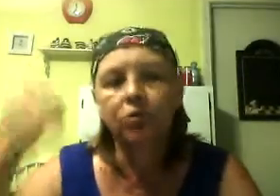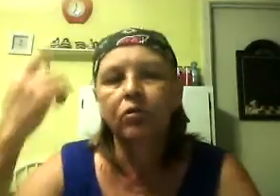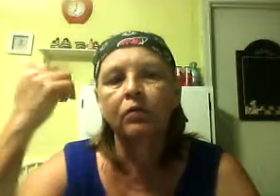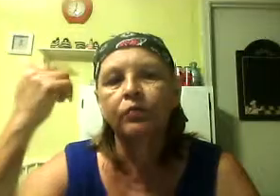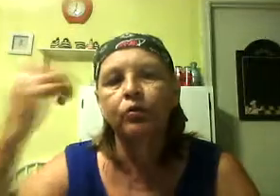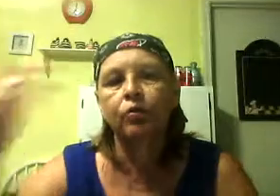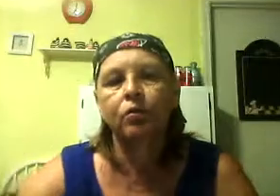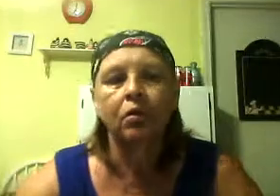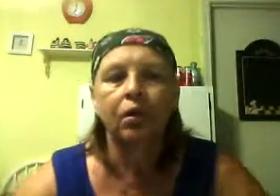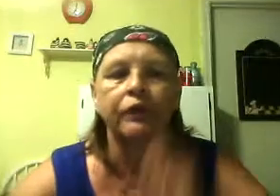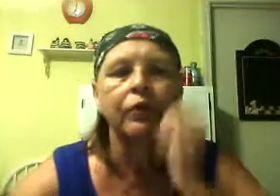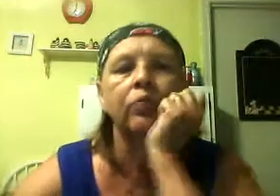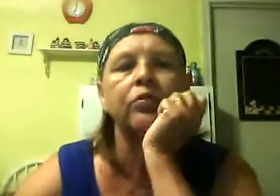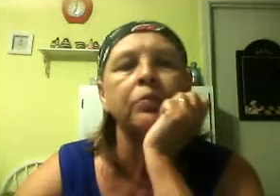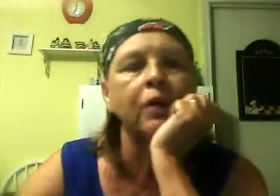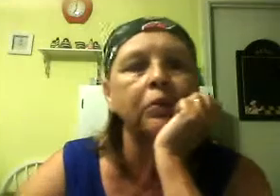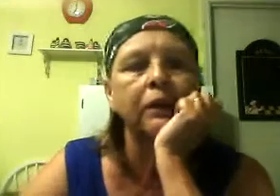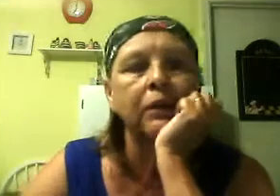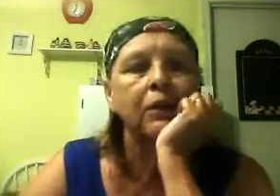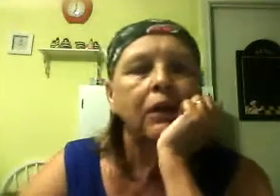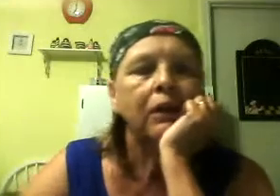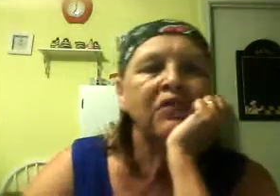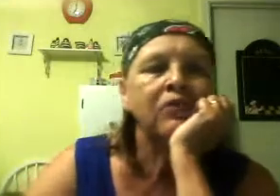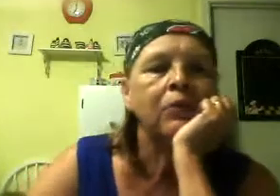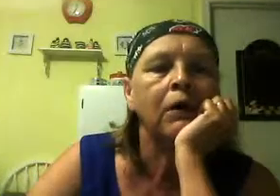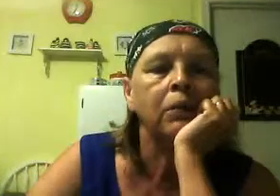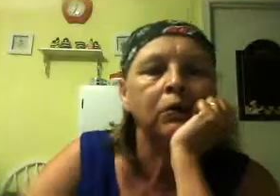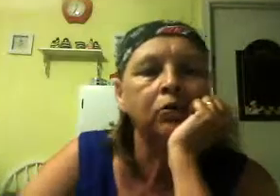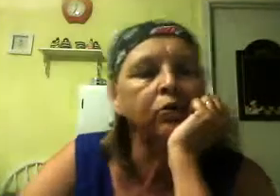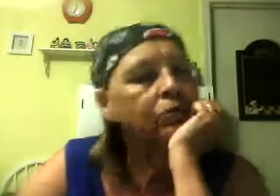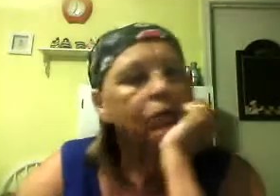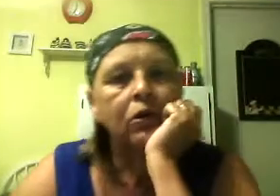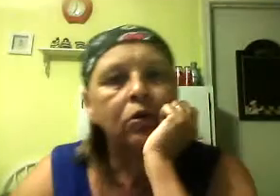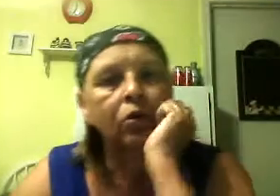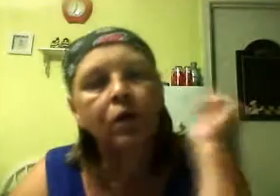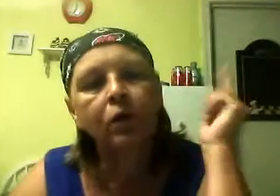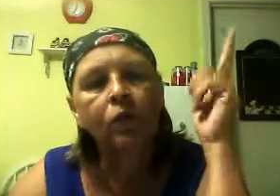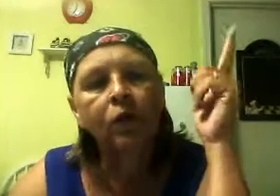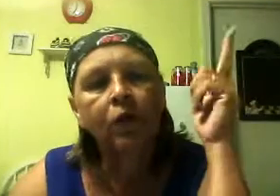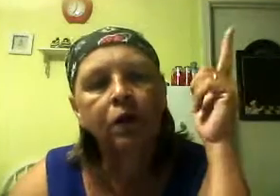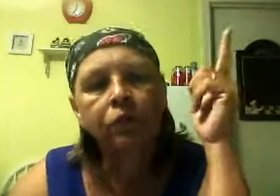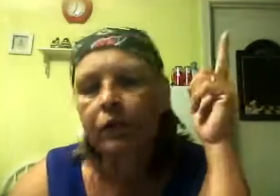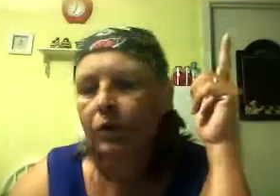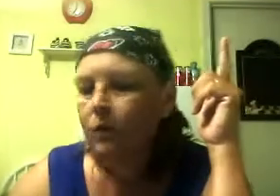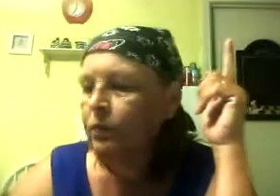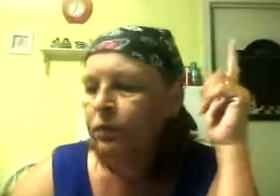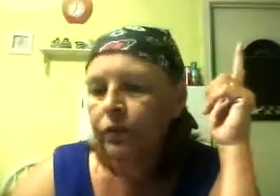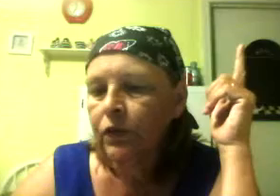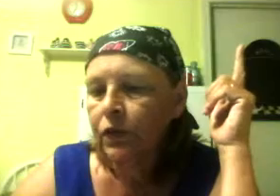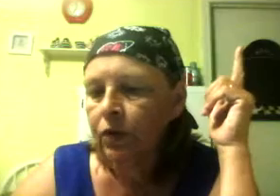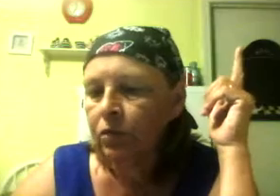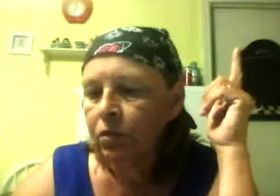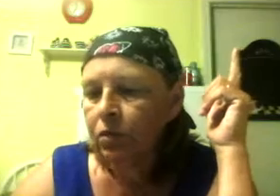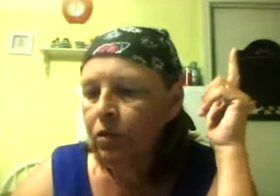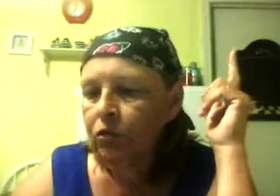accused of off and on sometimes, but that's all right, because you only got one life, and